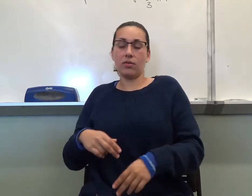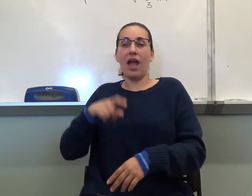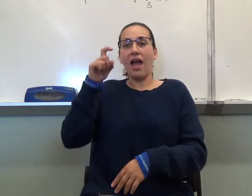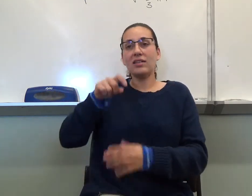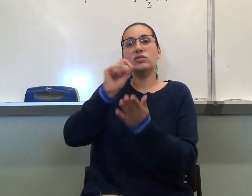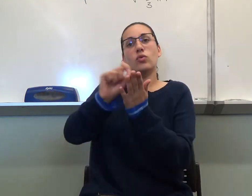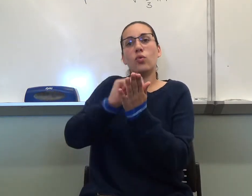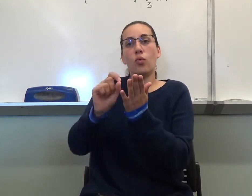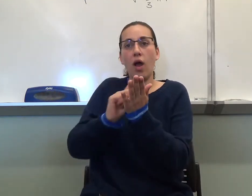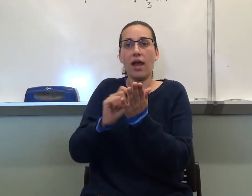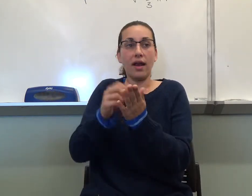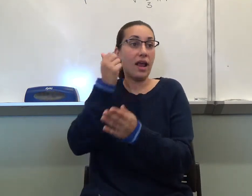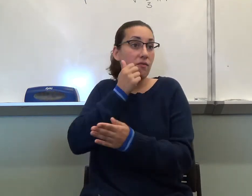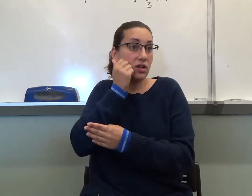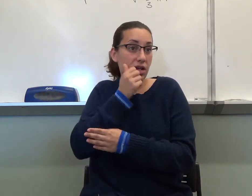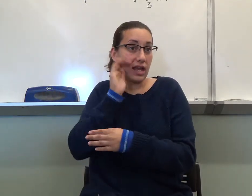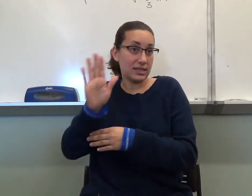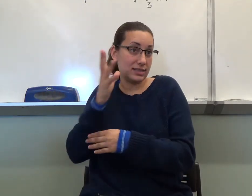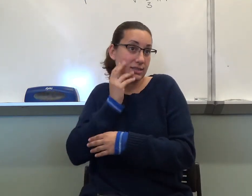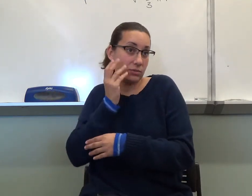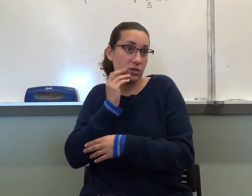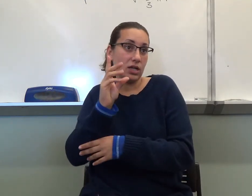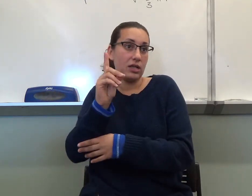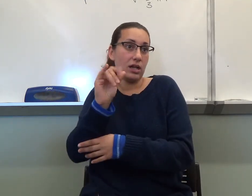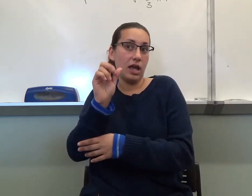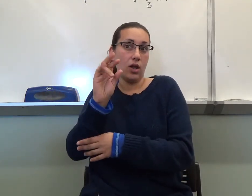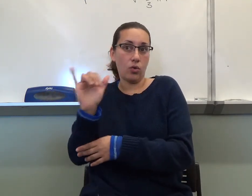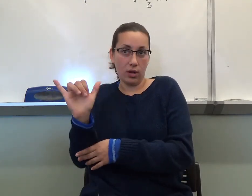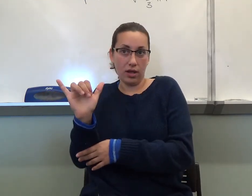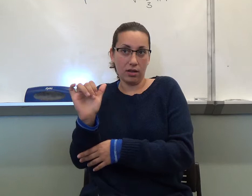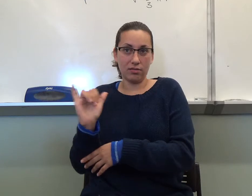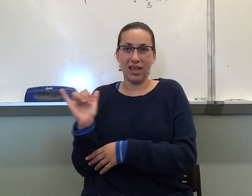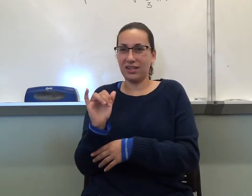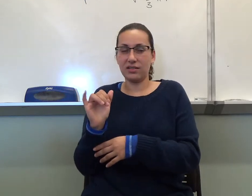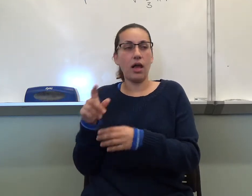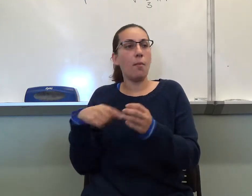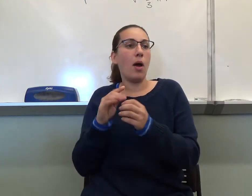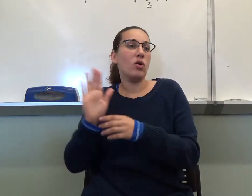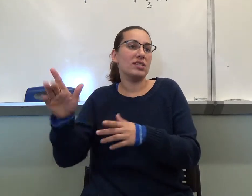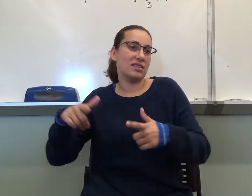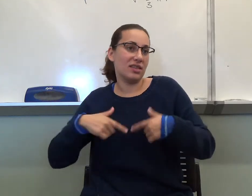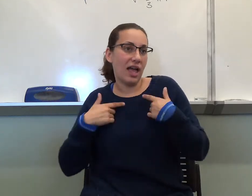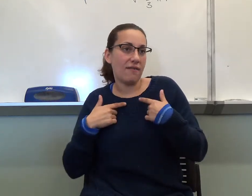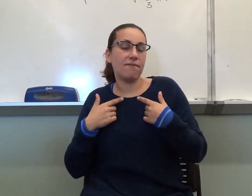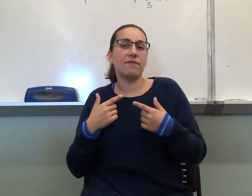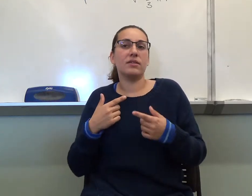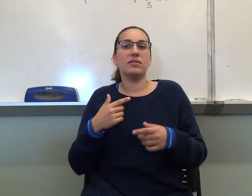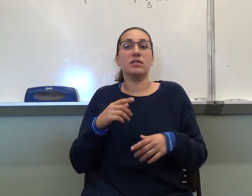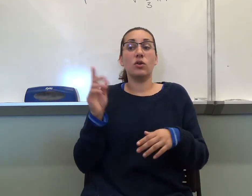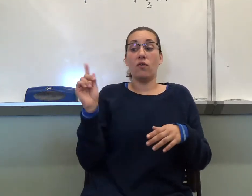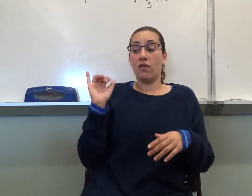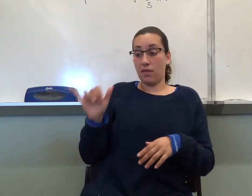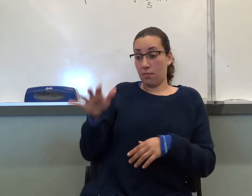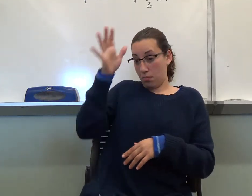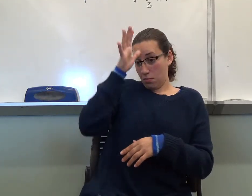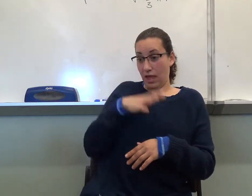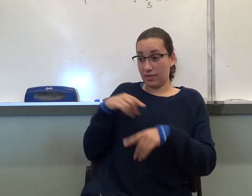This should be labeled over here as MPH, miles per hour. And this, of course, you don't really have to label because it's obviously the name